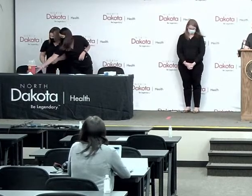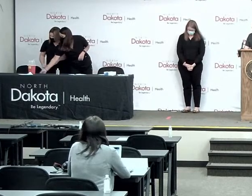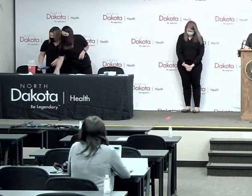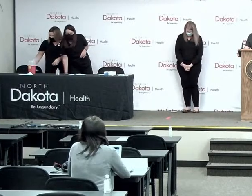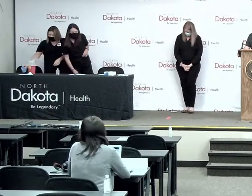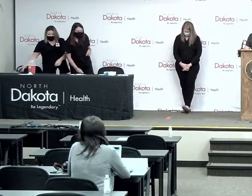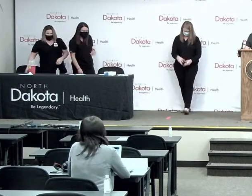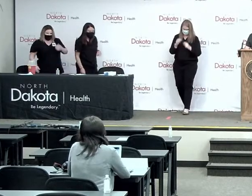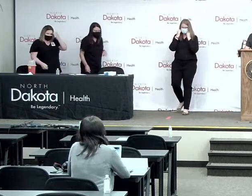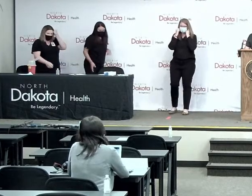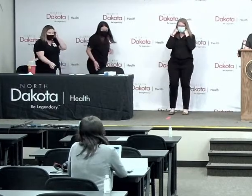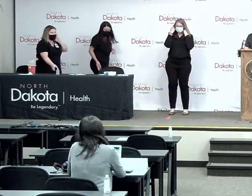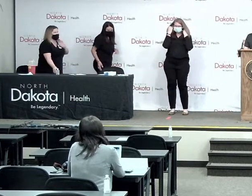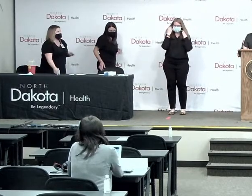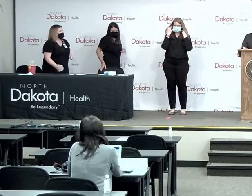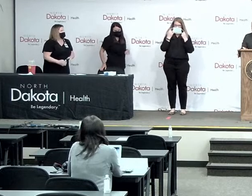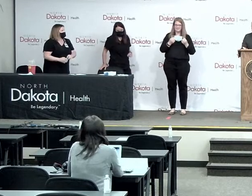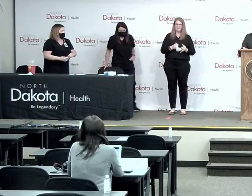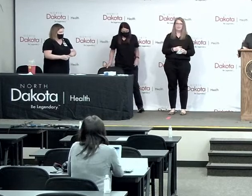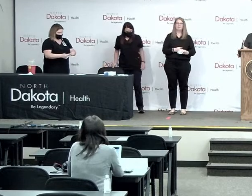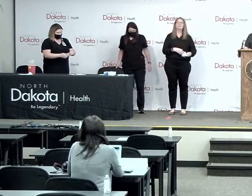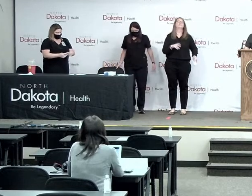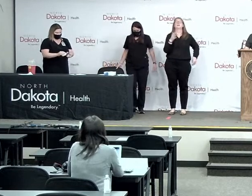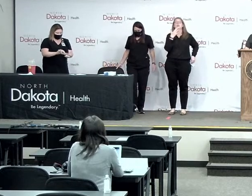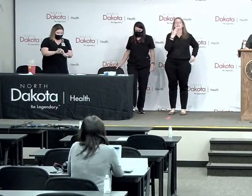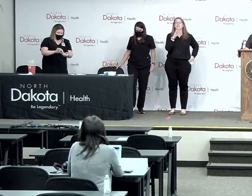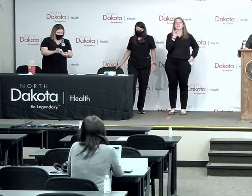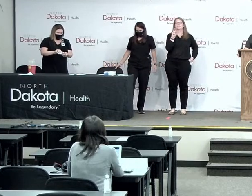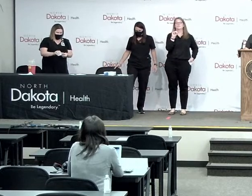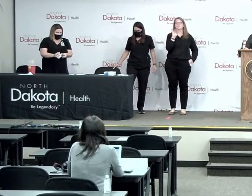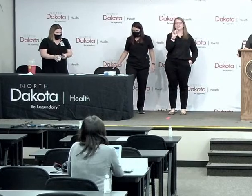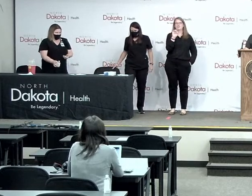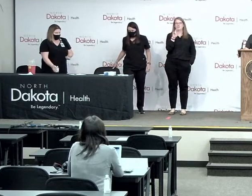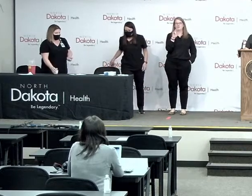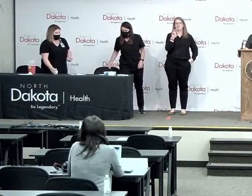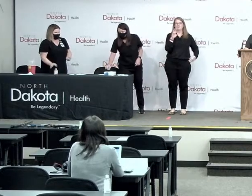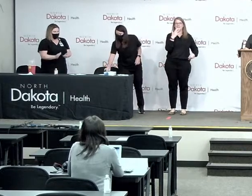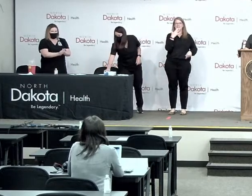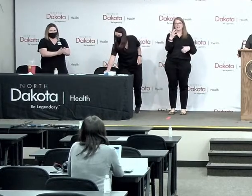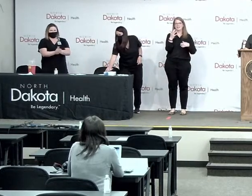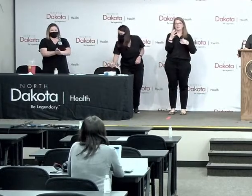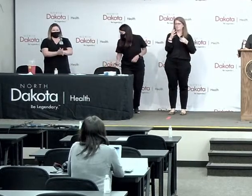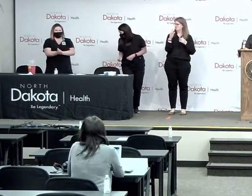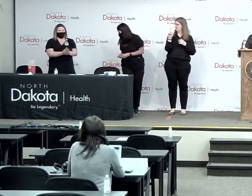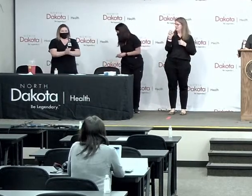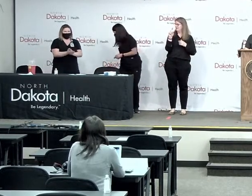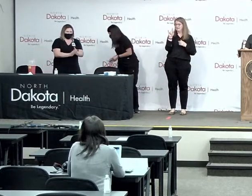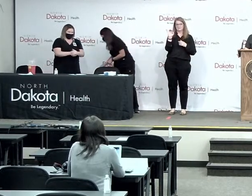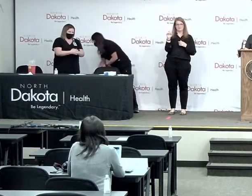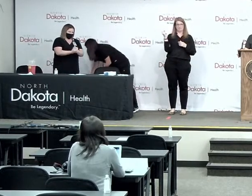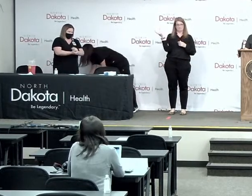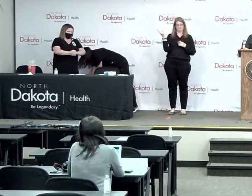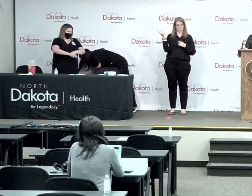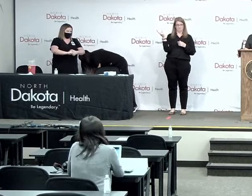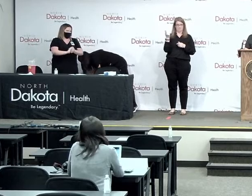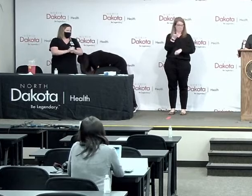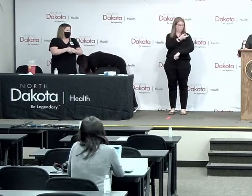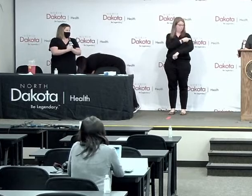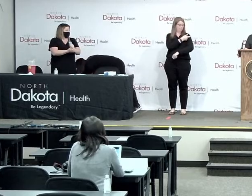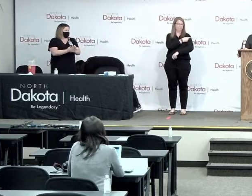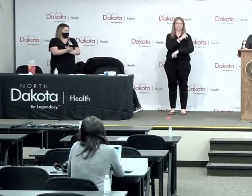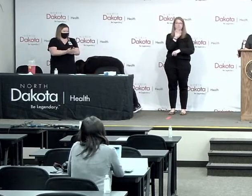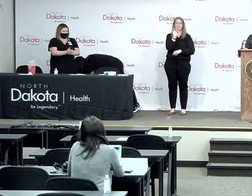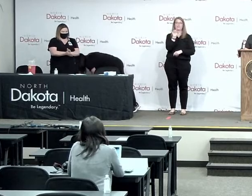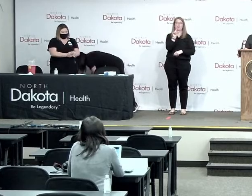Okay, thank you, Jennifer. Thank you, Leslie. And thank you, Northland Community Clinic, for being here today to administer our